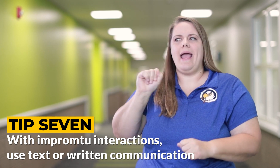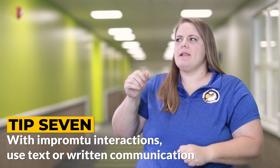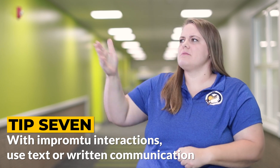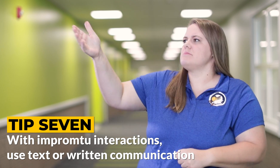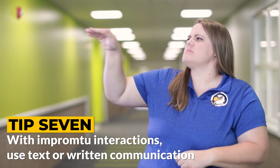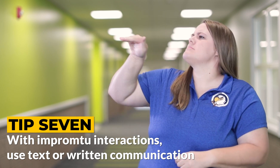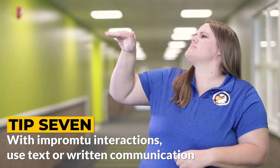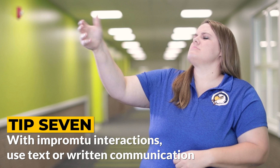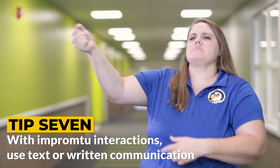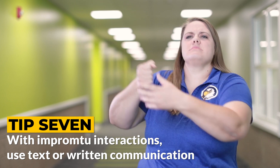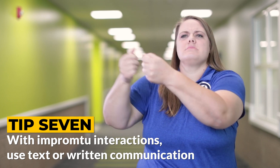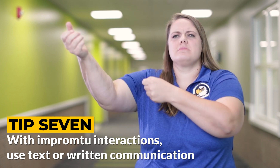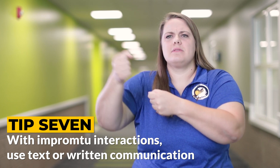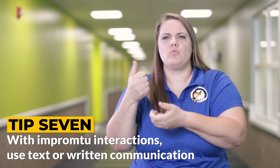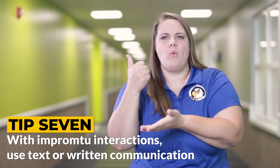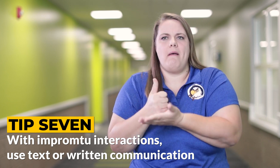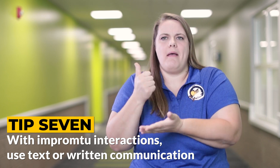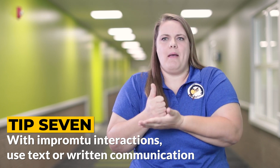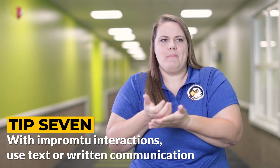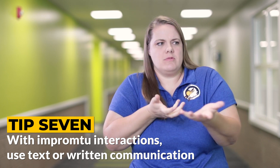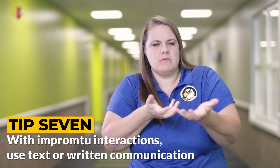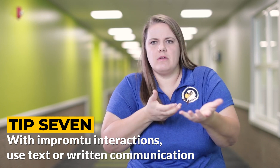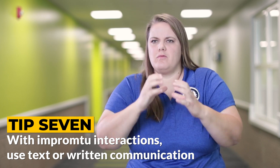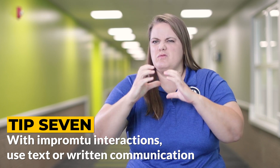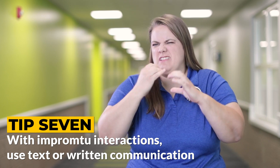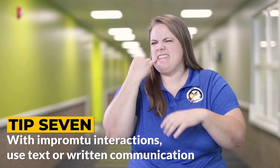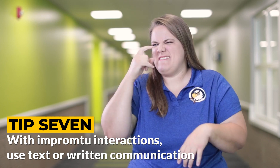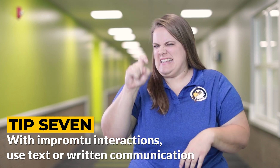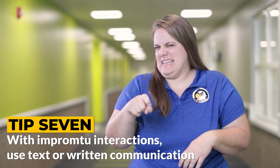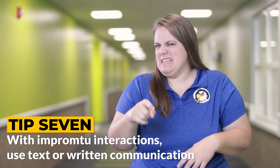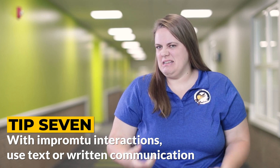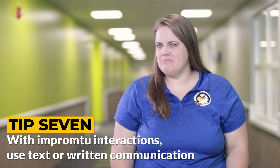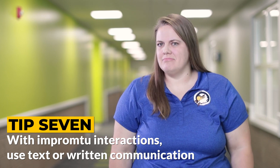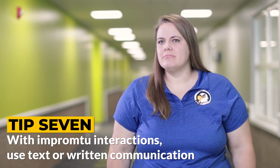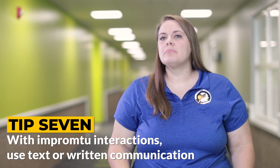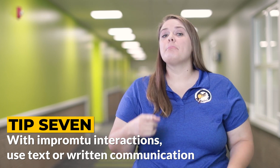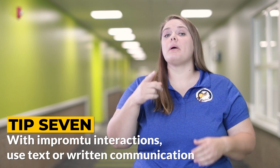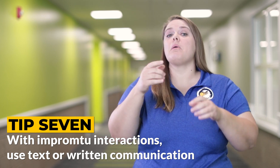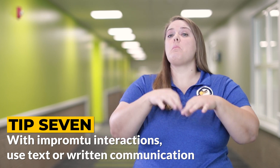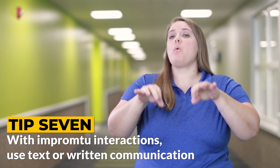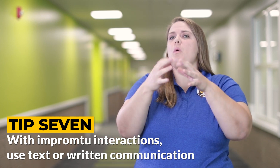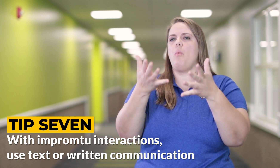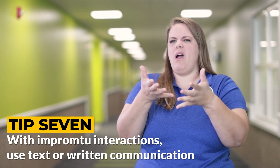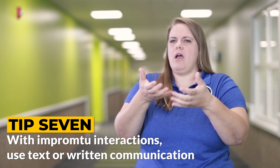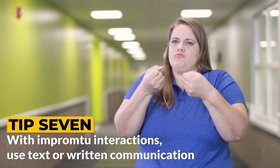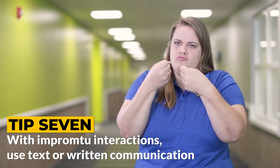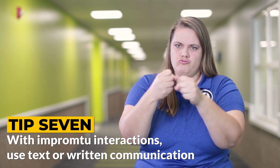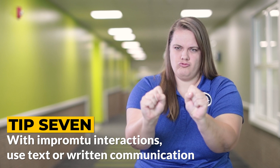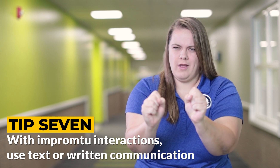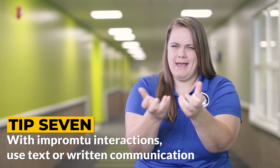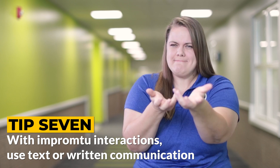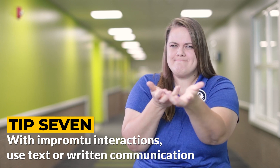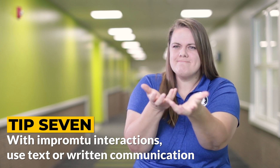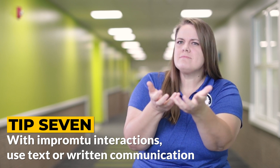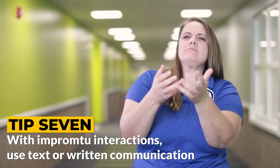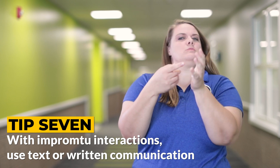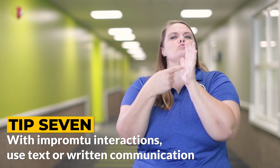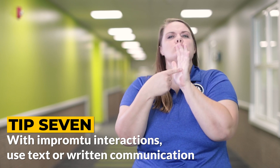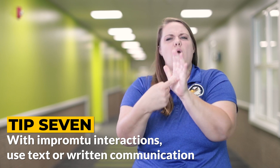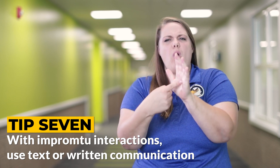deaf person may know of somebody nearby who could help facilitate that communication if needed. The important thing is making the effort